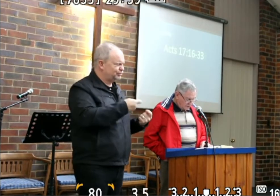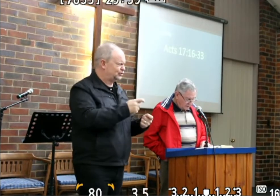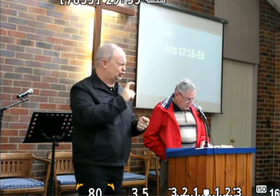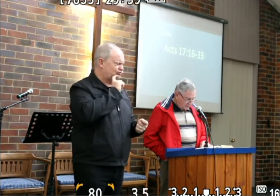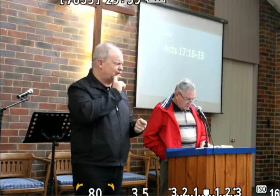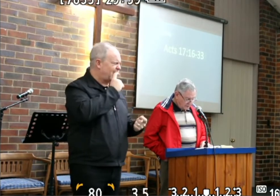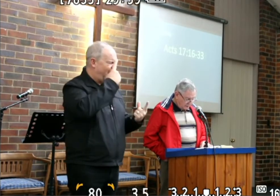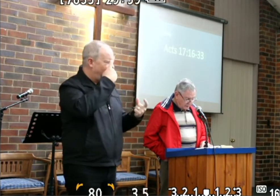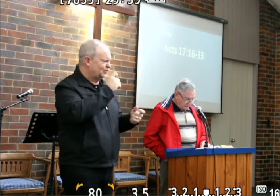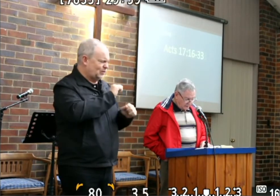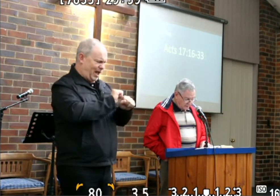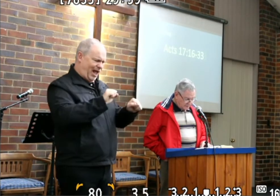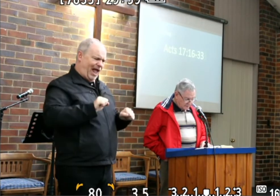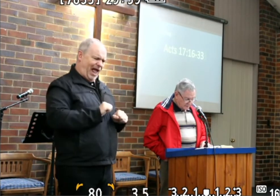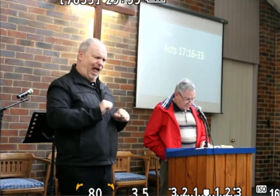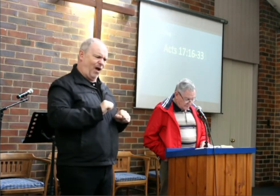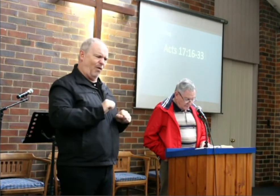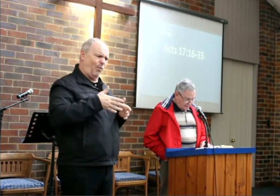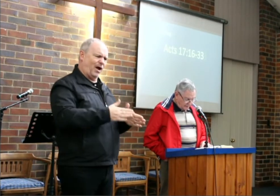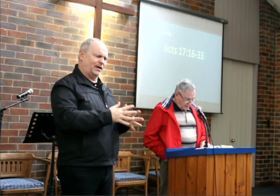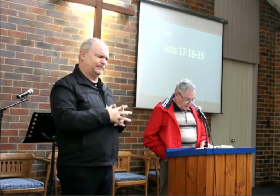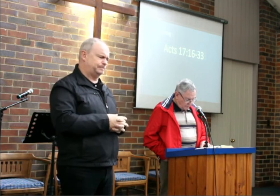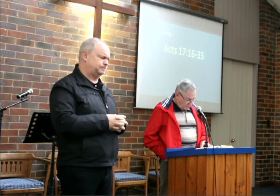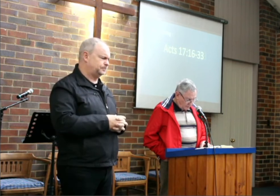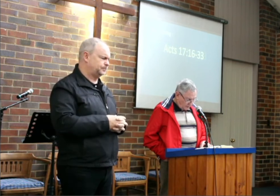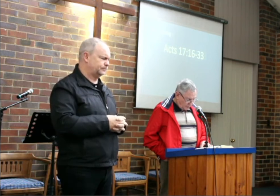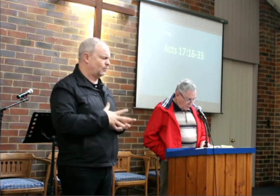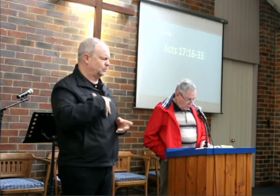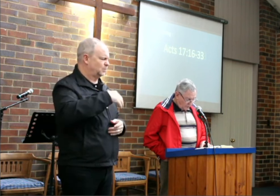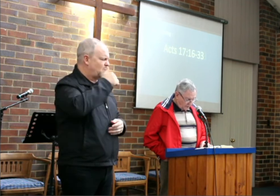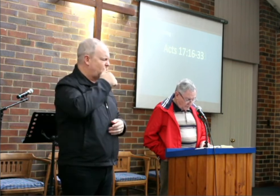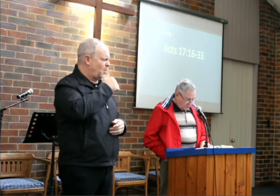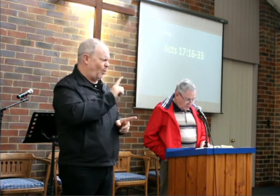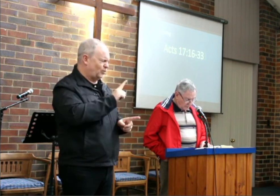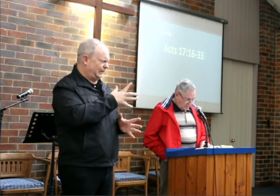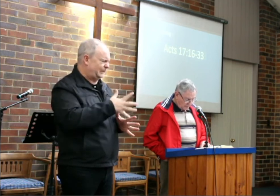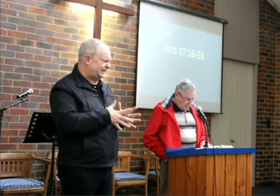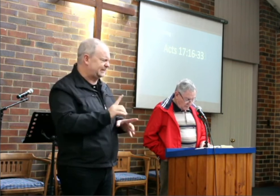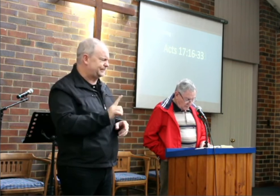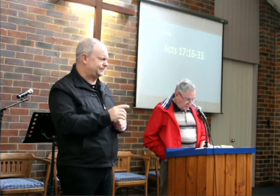strange ideas to our ears, and we want to know what they mean."